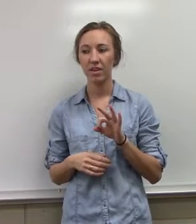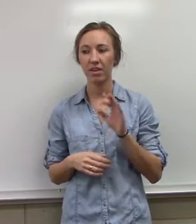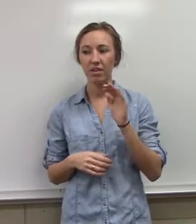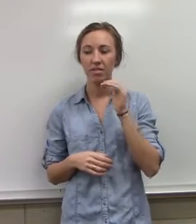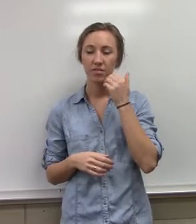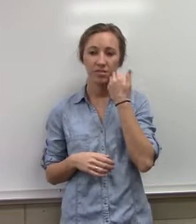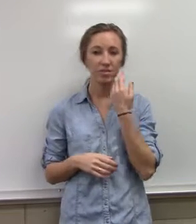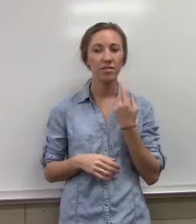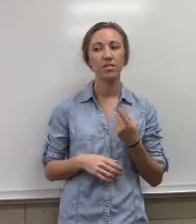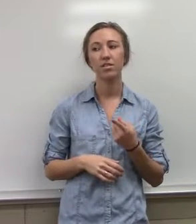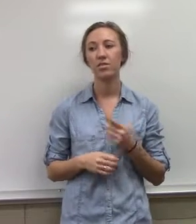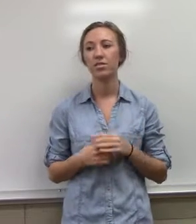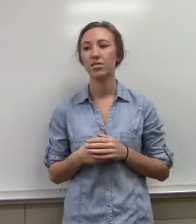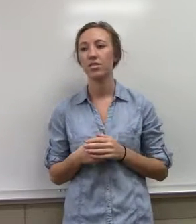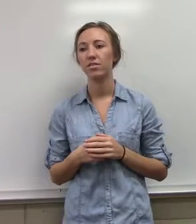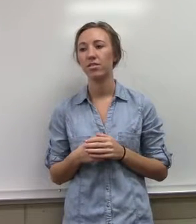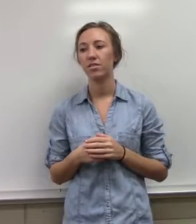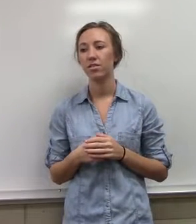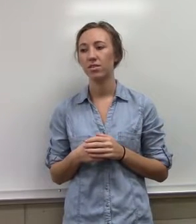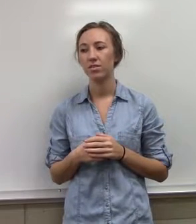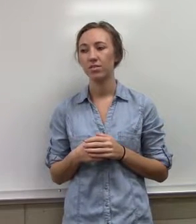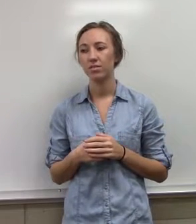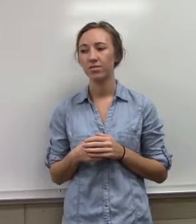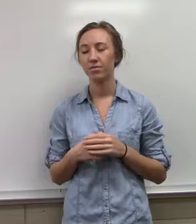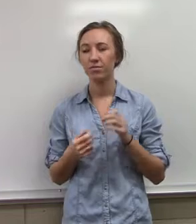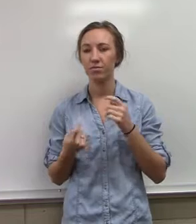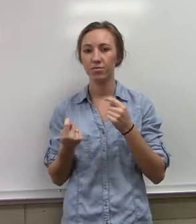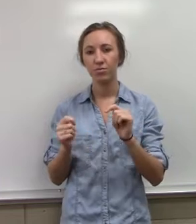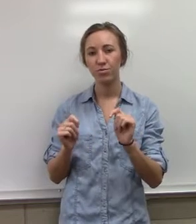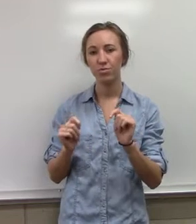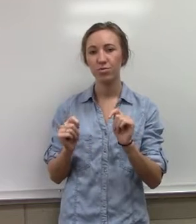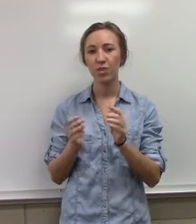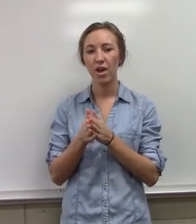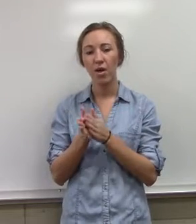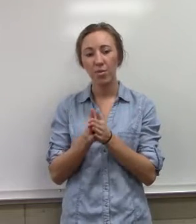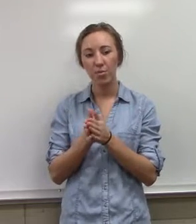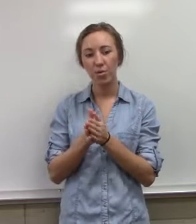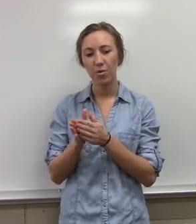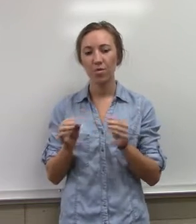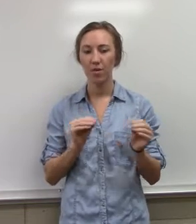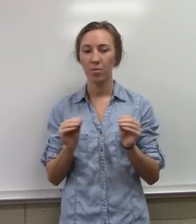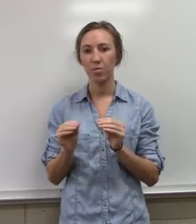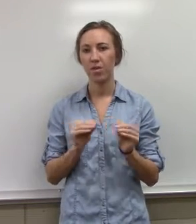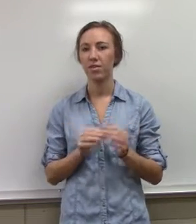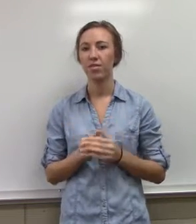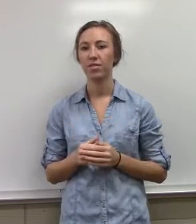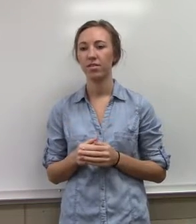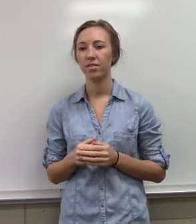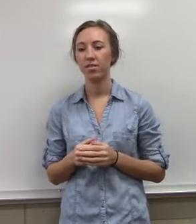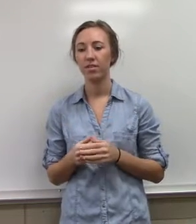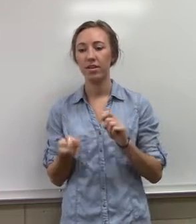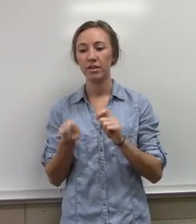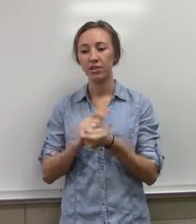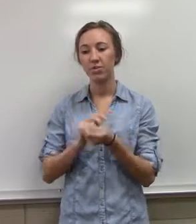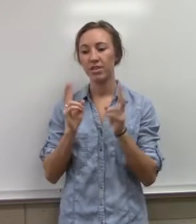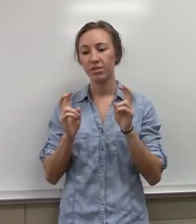spot, you can do what's called motivated movement. And that is when you change topics, you simply indicate to where you're moving, take a